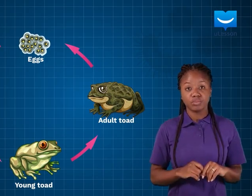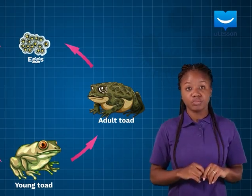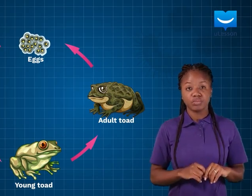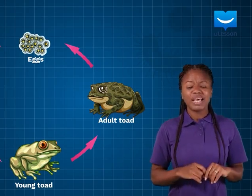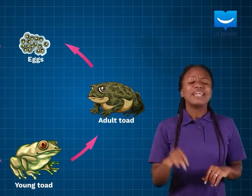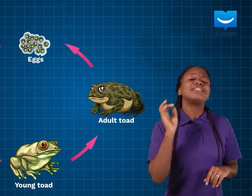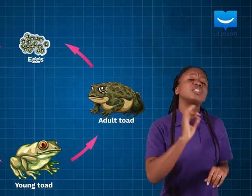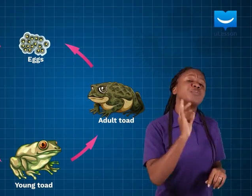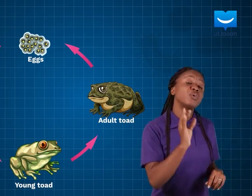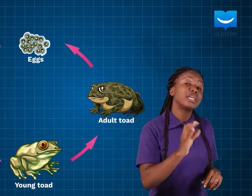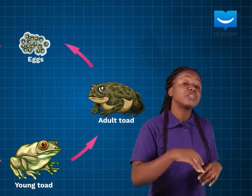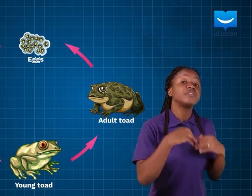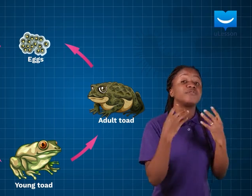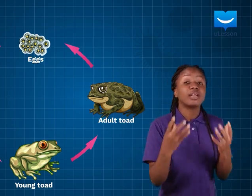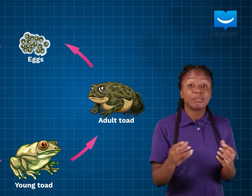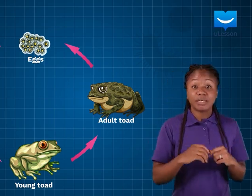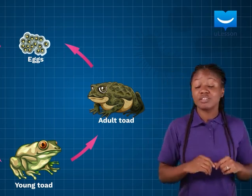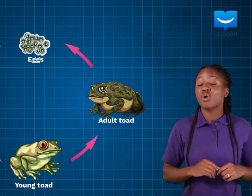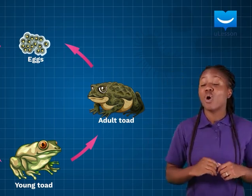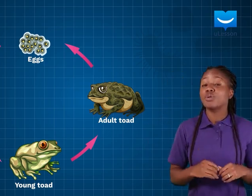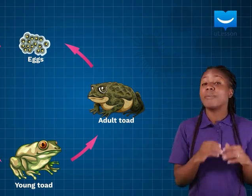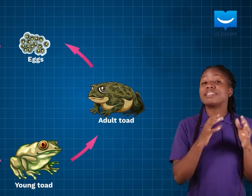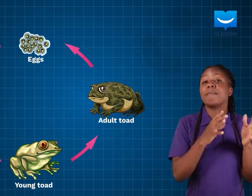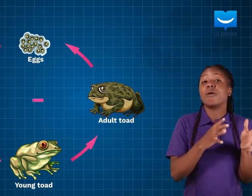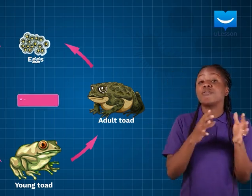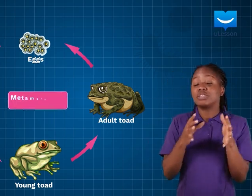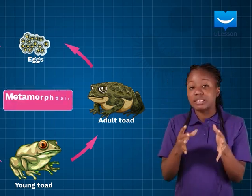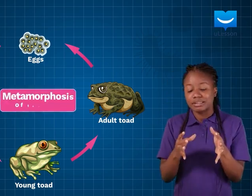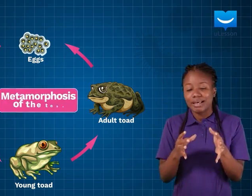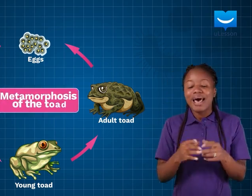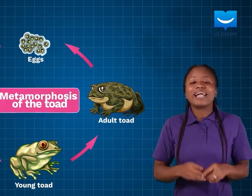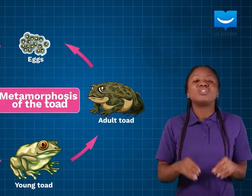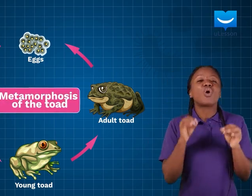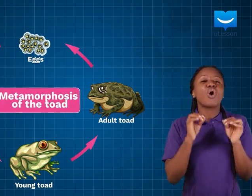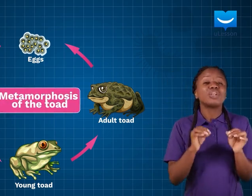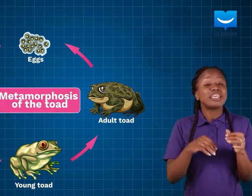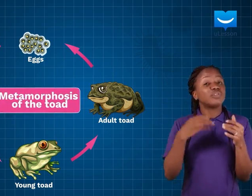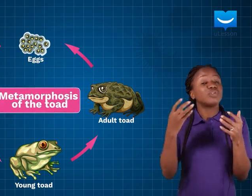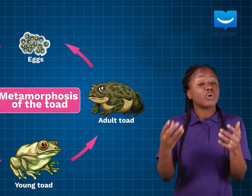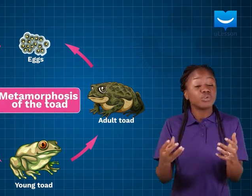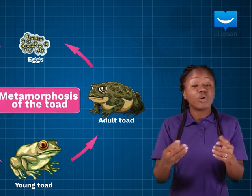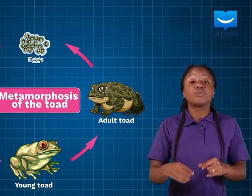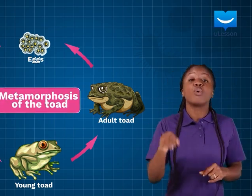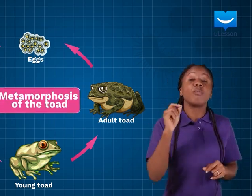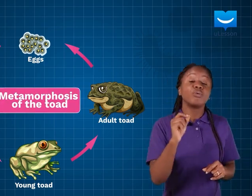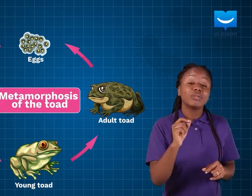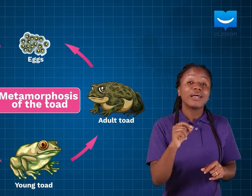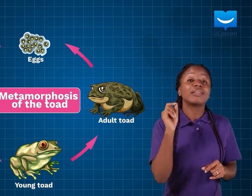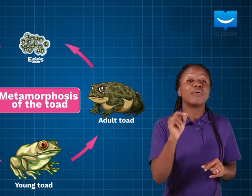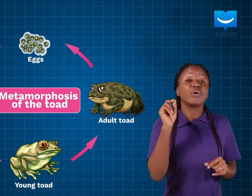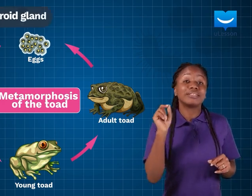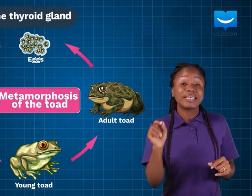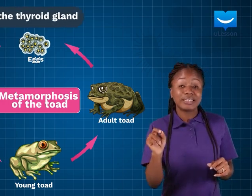toad. This process of development is called metamorphosis, and it occurs as a result of the